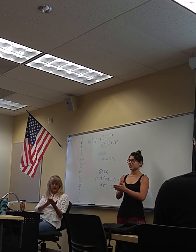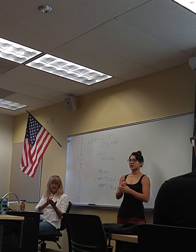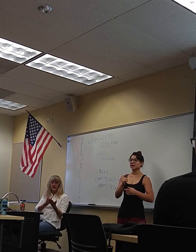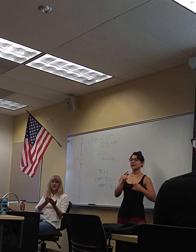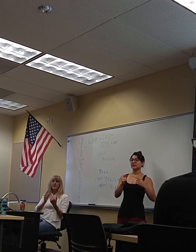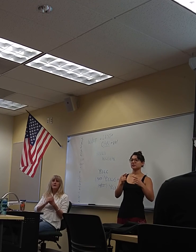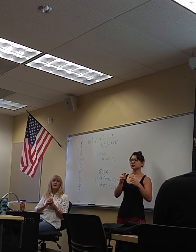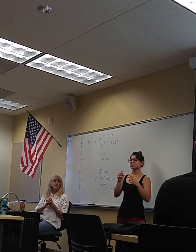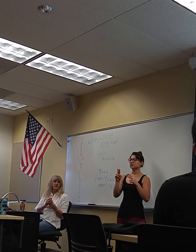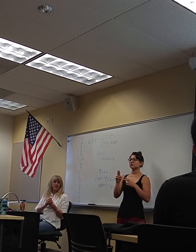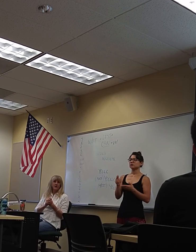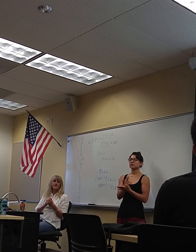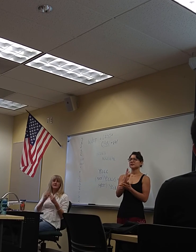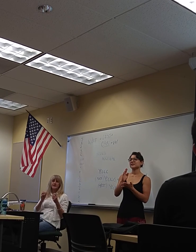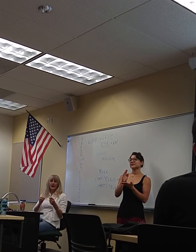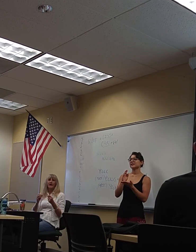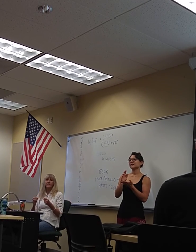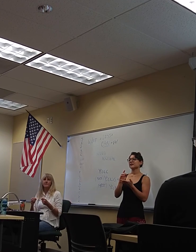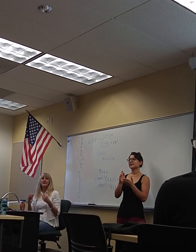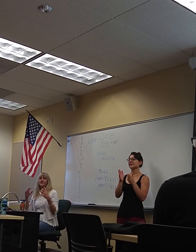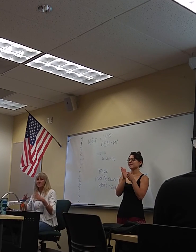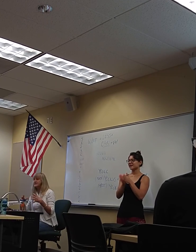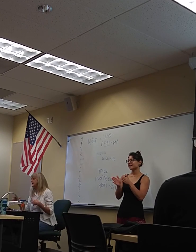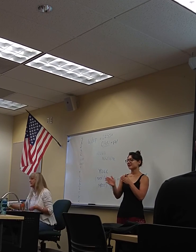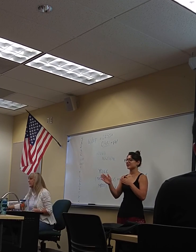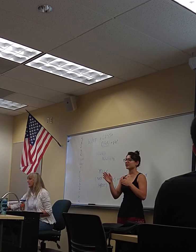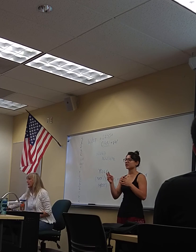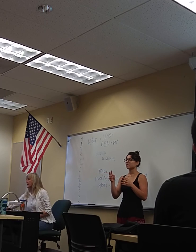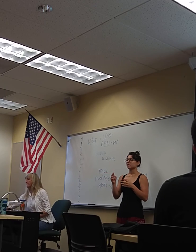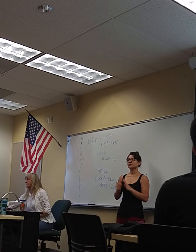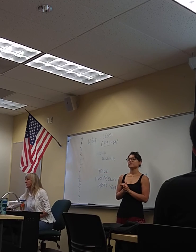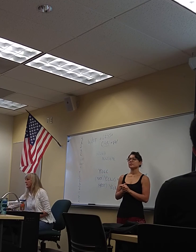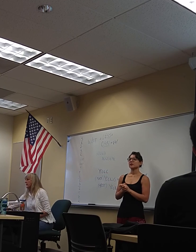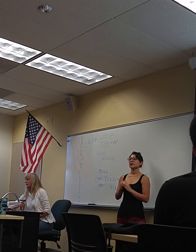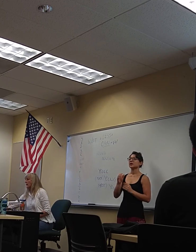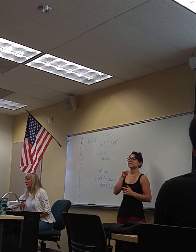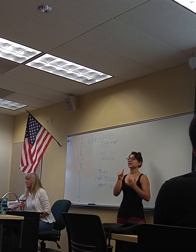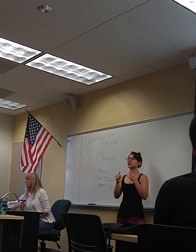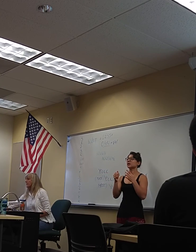see. You know, it doesn't have to be just this vocab. Okay. But